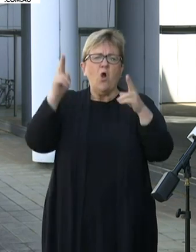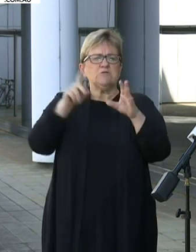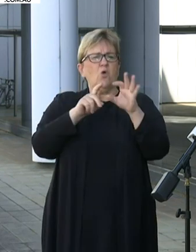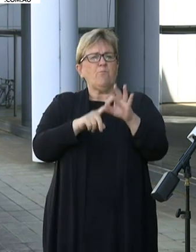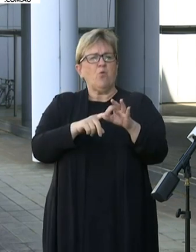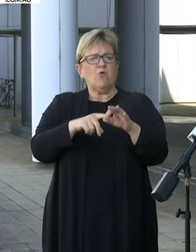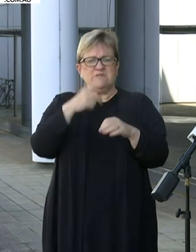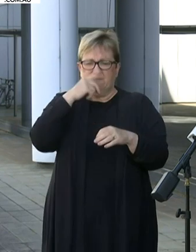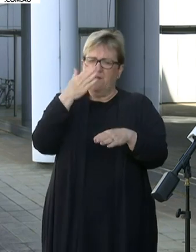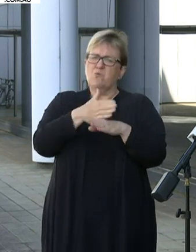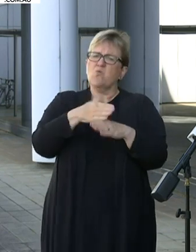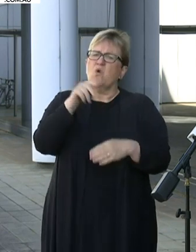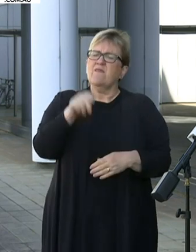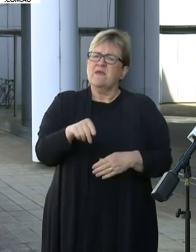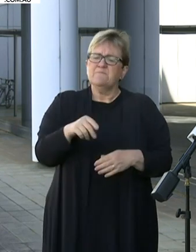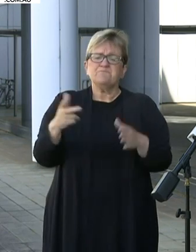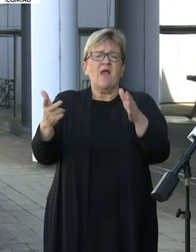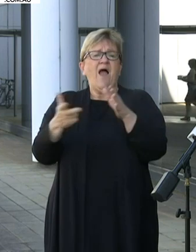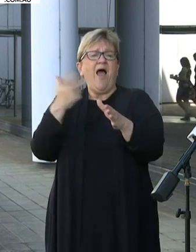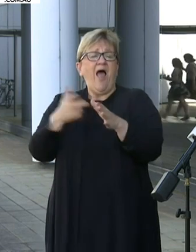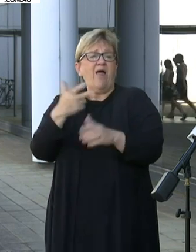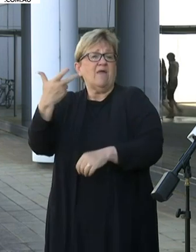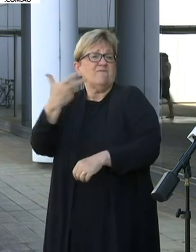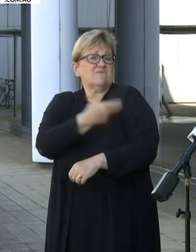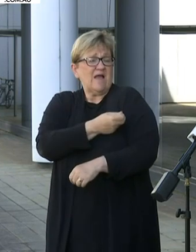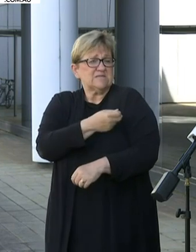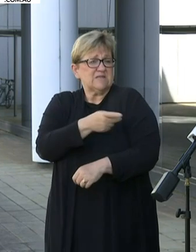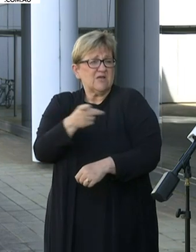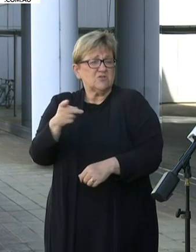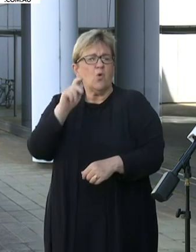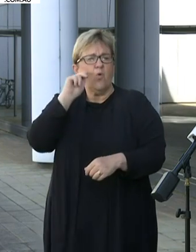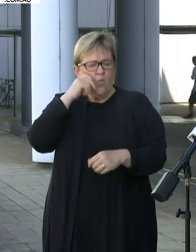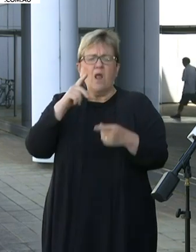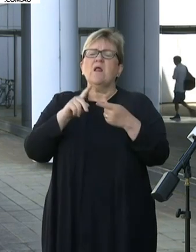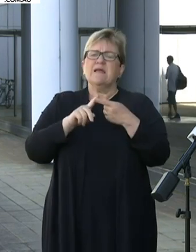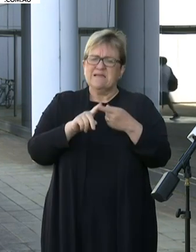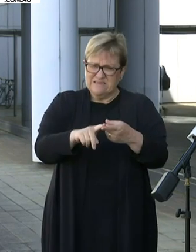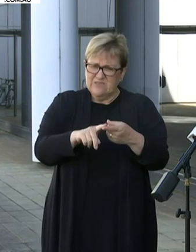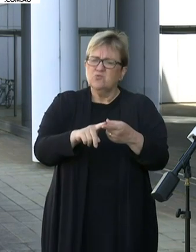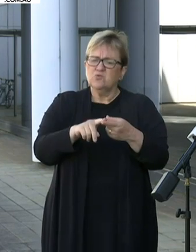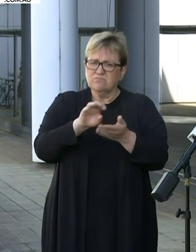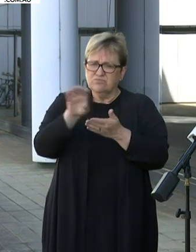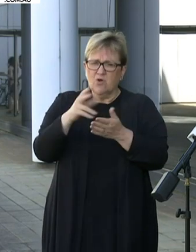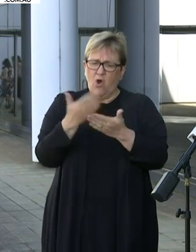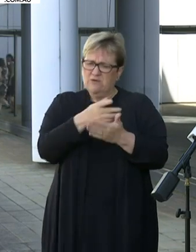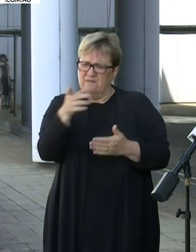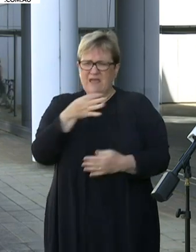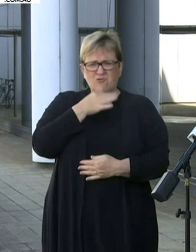quarantine workers. Subsequent vaccinations, which will continue to be allocated based on